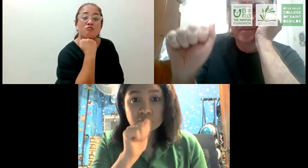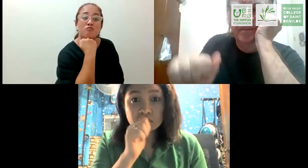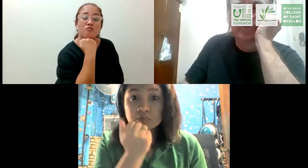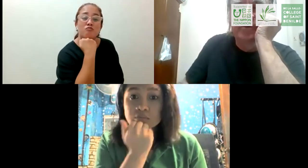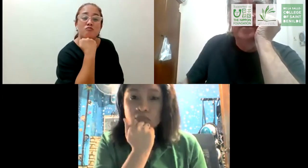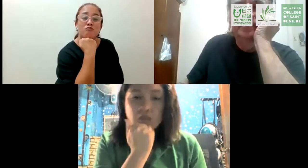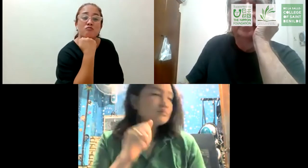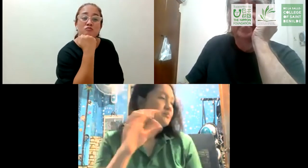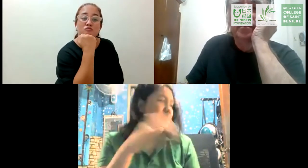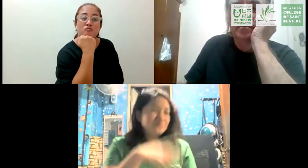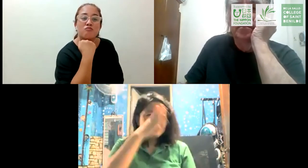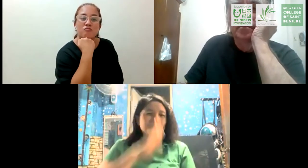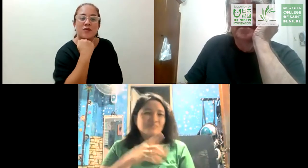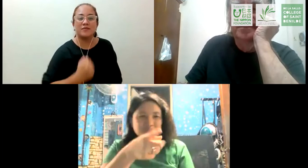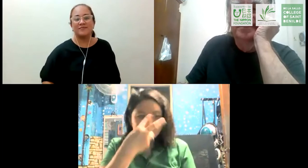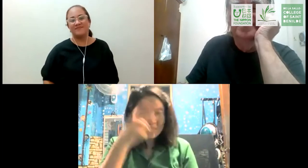Different.